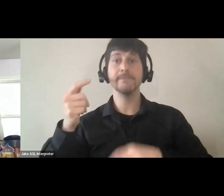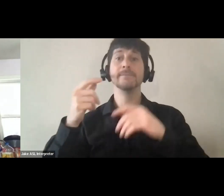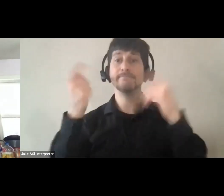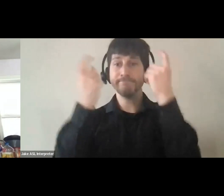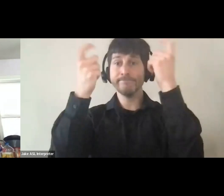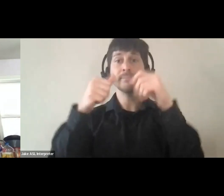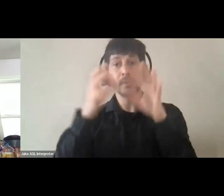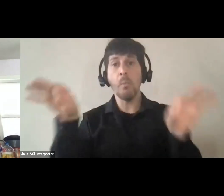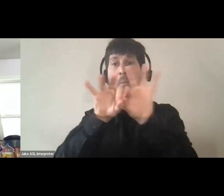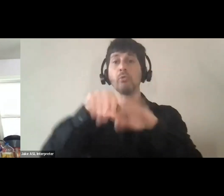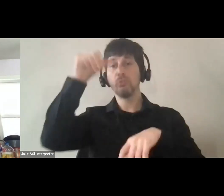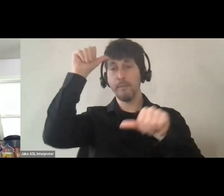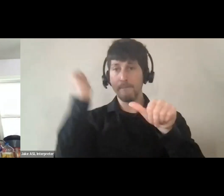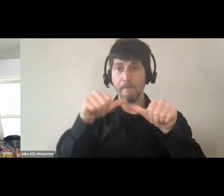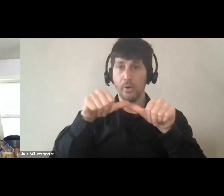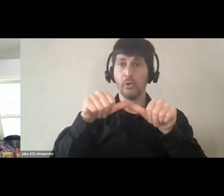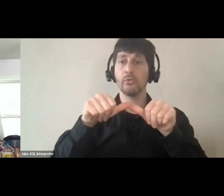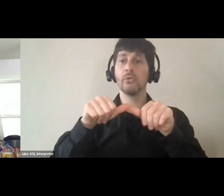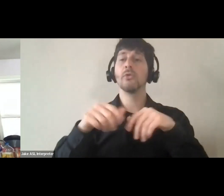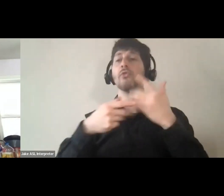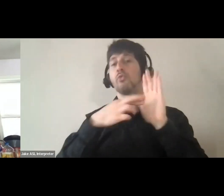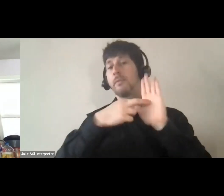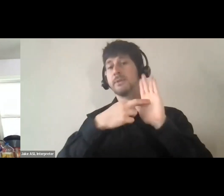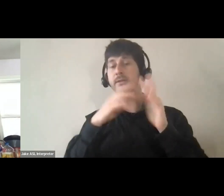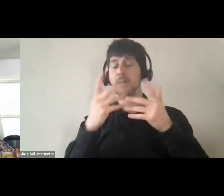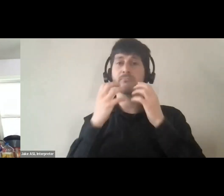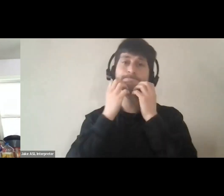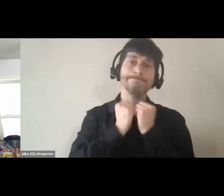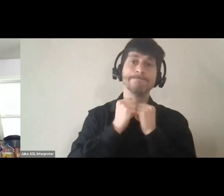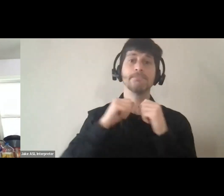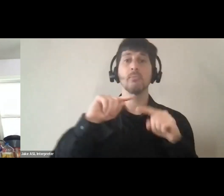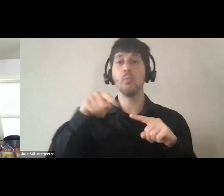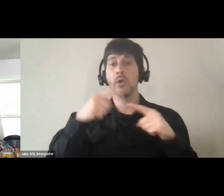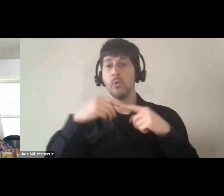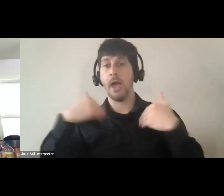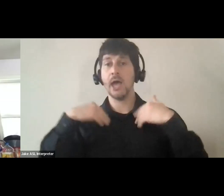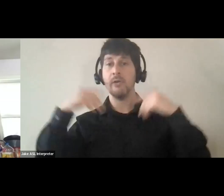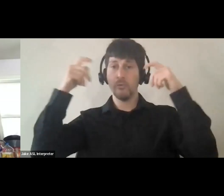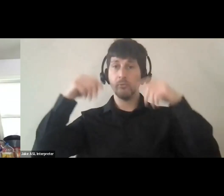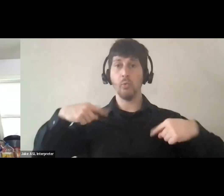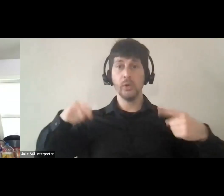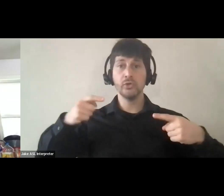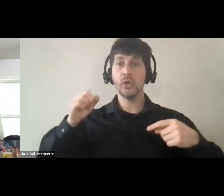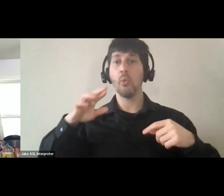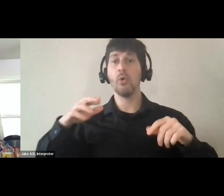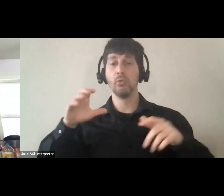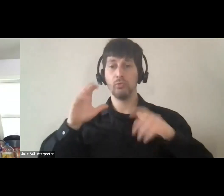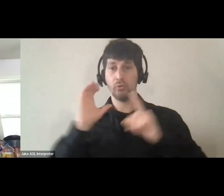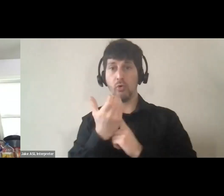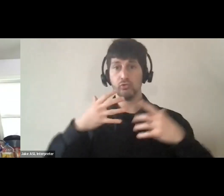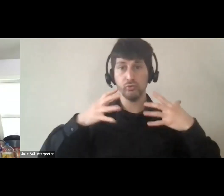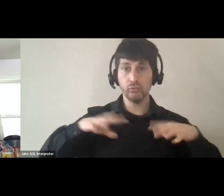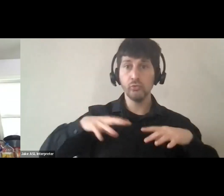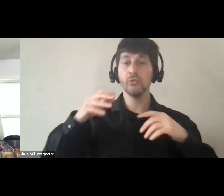that representation really matters. And then when you have someone in mariachi costume and in a wheelchair, or somebody singing rancheras for